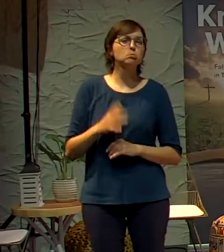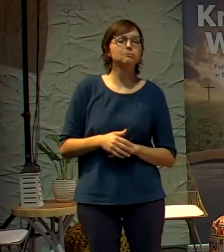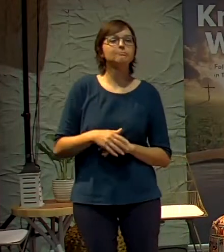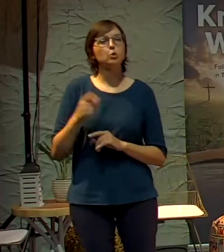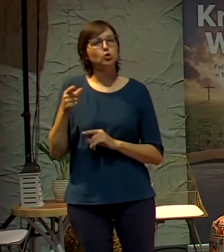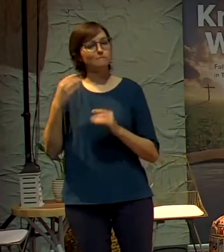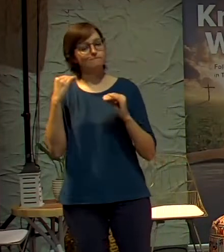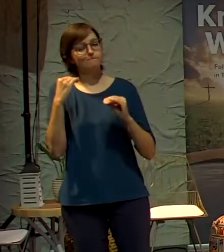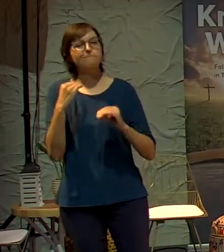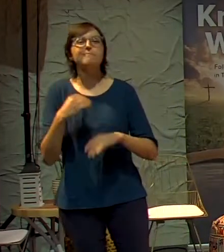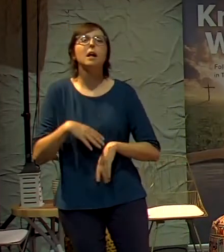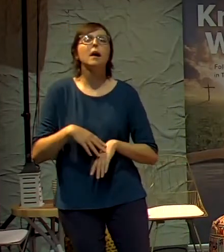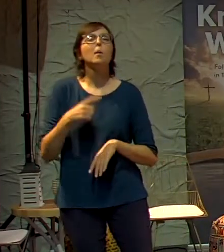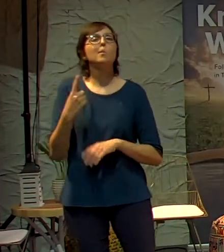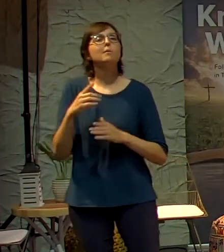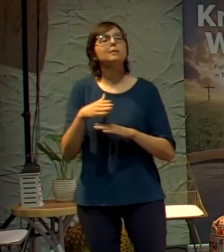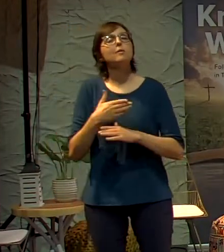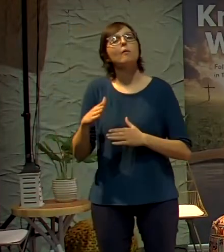me. She has this song